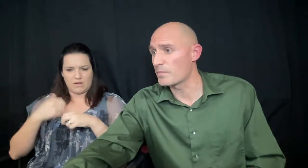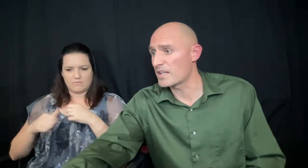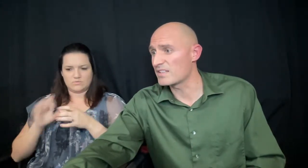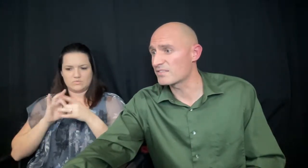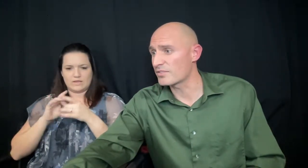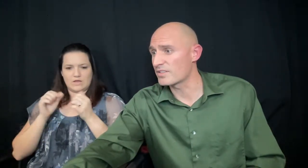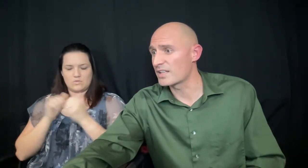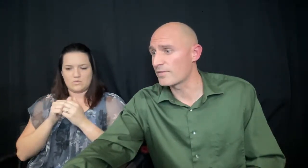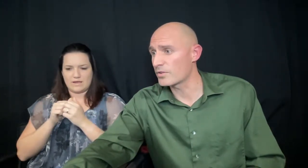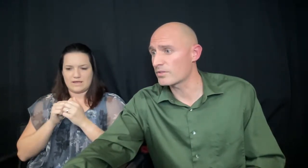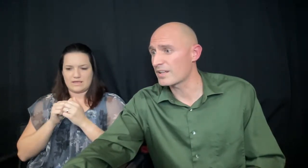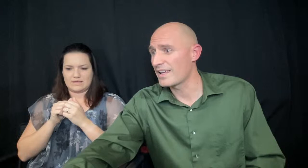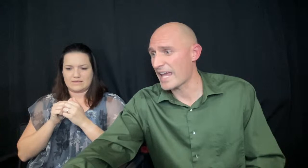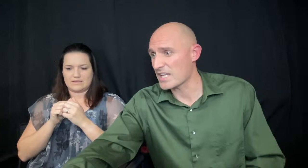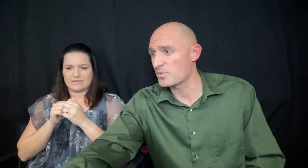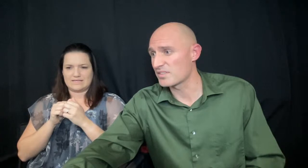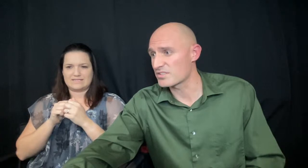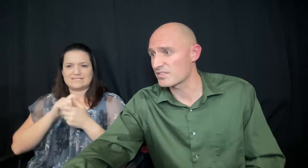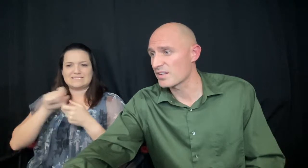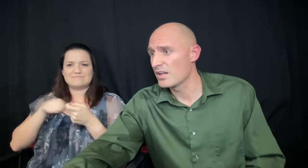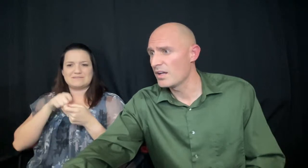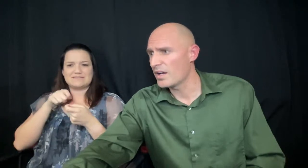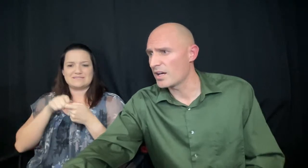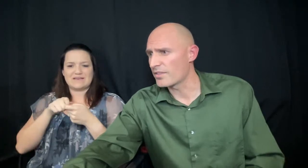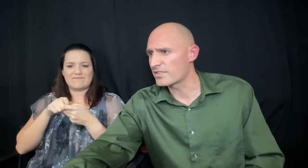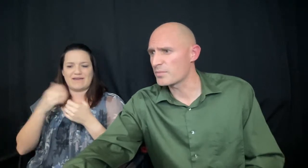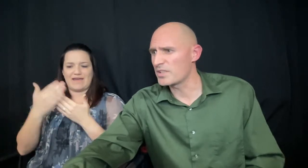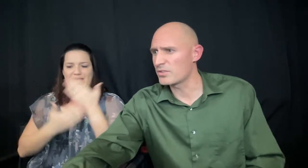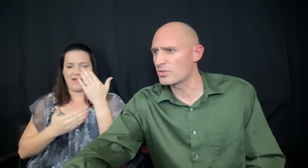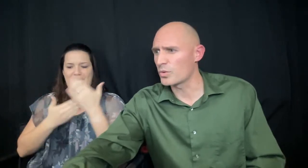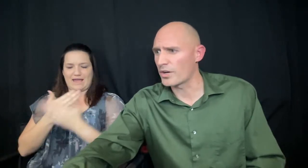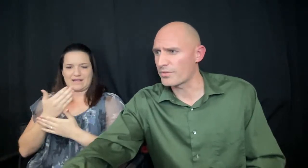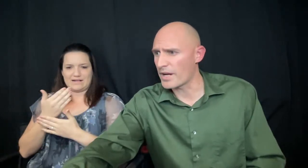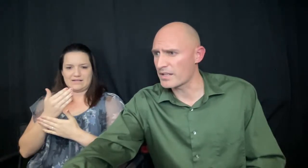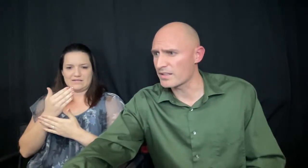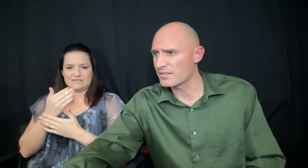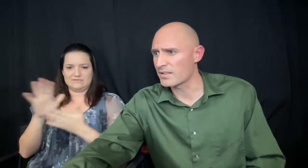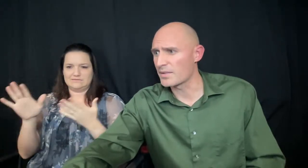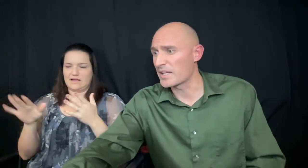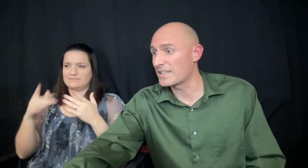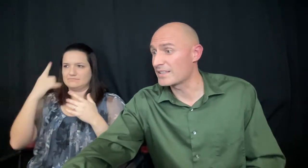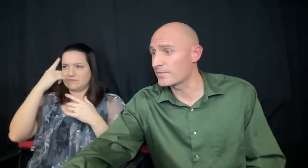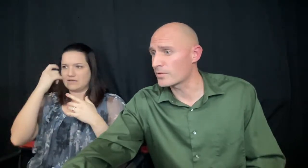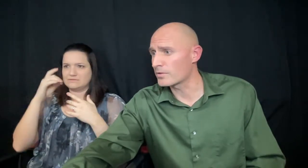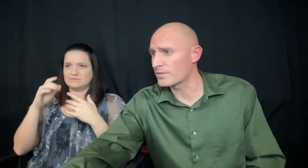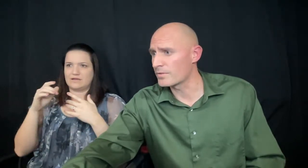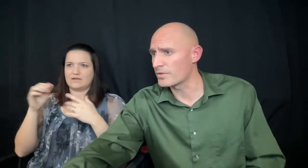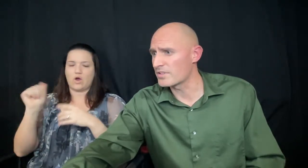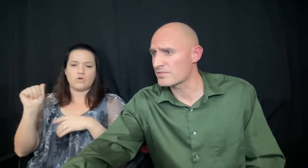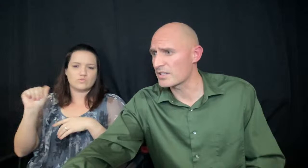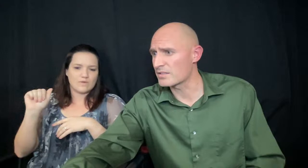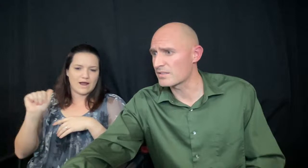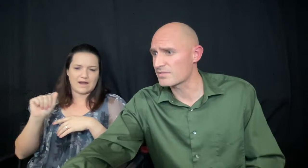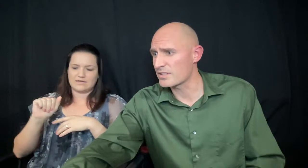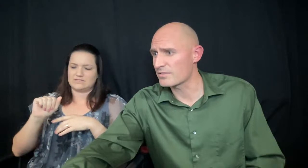making certain difficult hand positions. This could be due to arthritis, making it difficult to fully straighten your